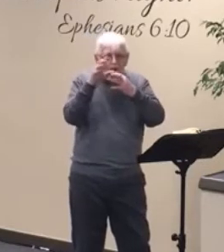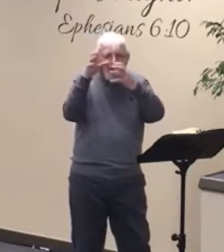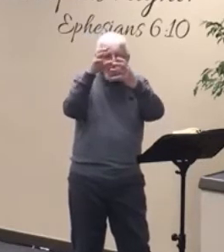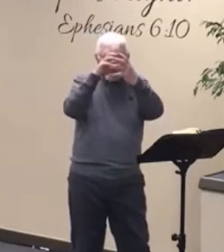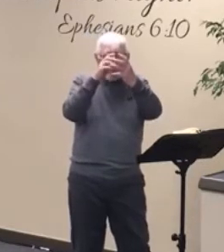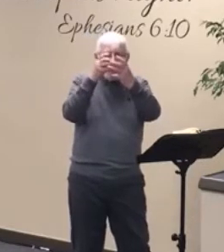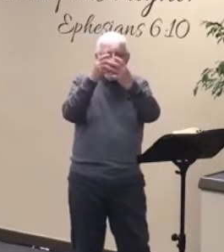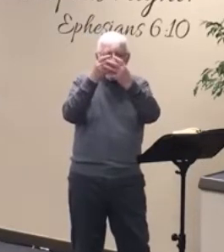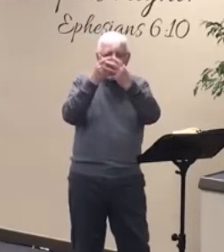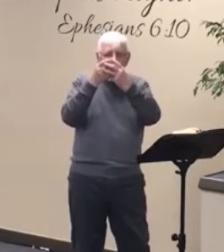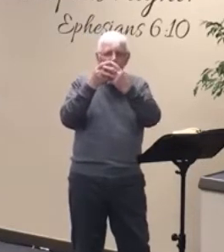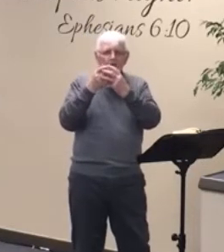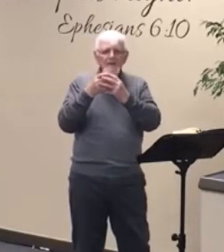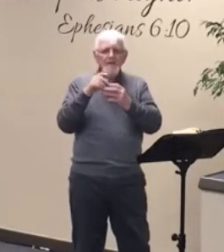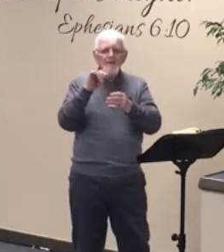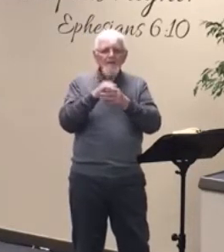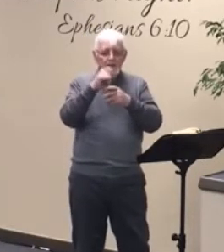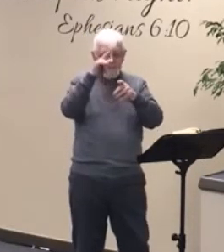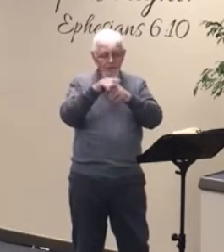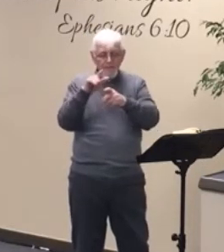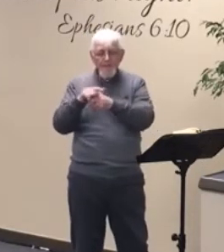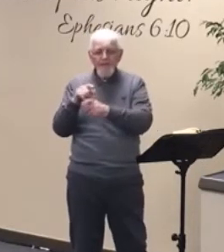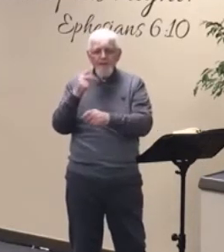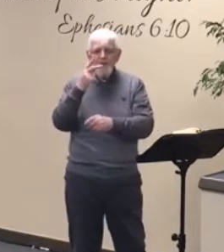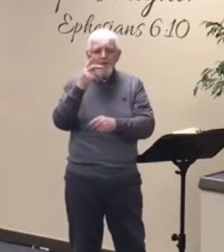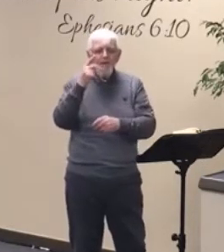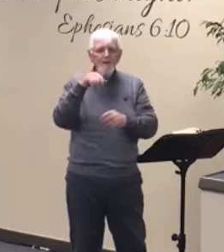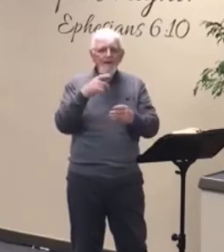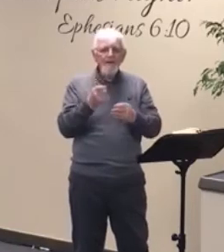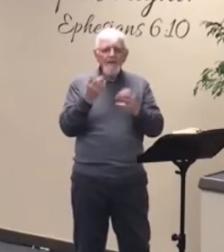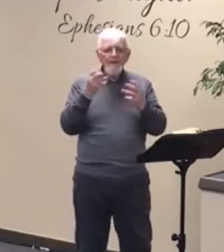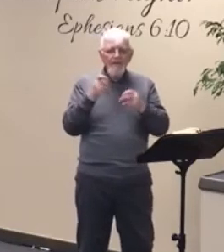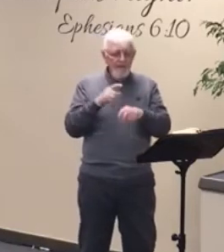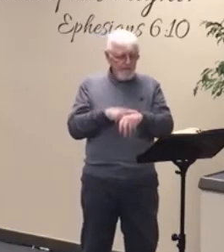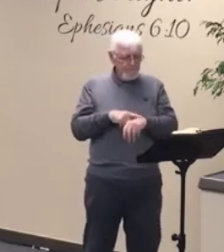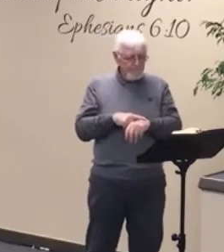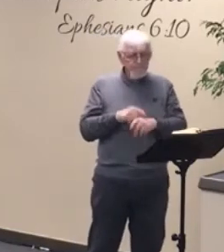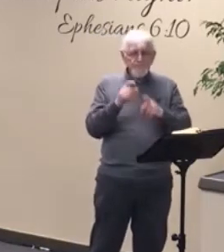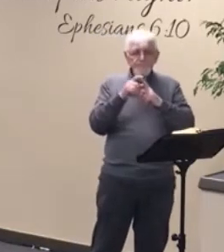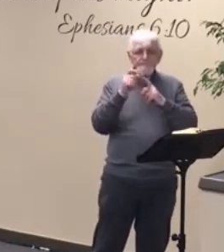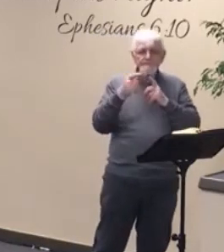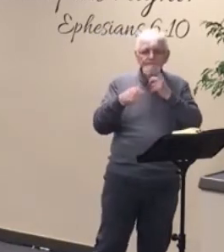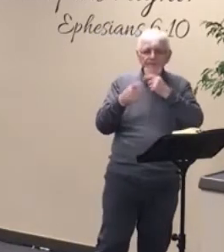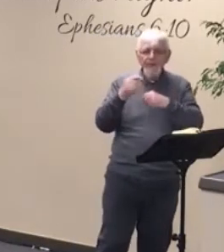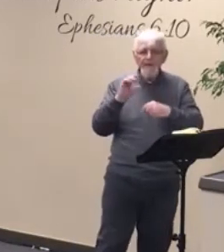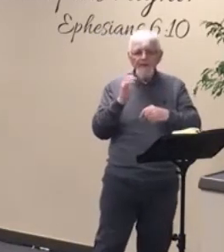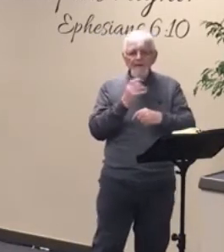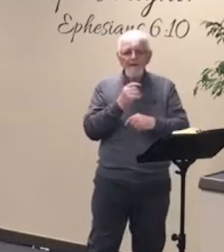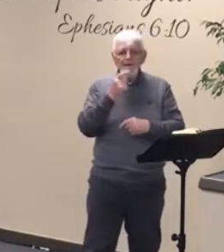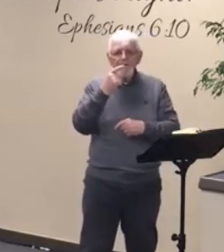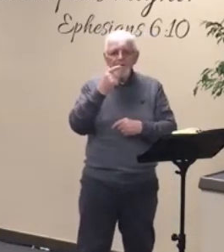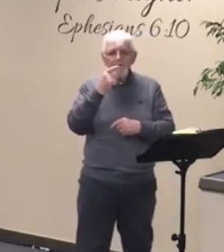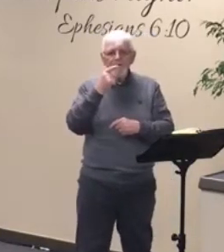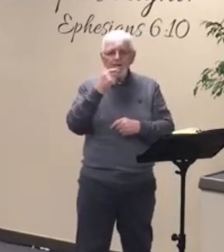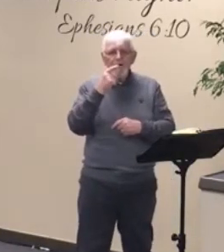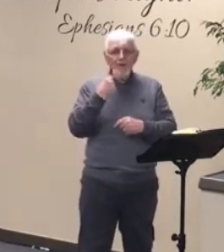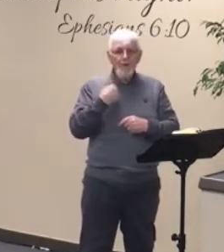those brethren that he's thought about so many times over the years. And when those words come out of their mouth, we are true